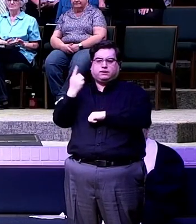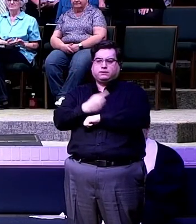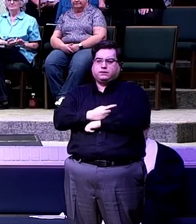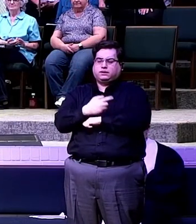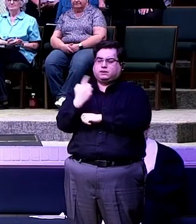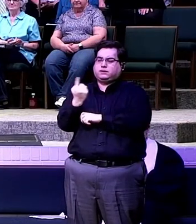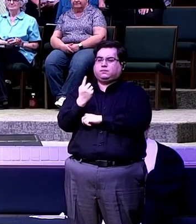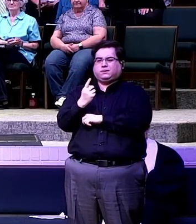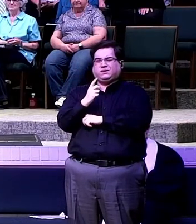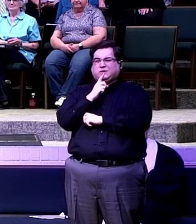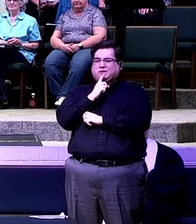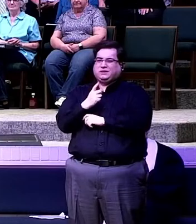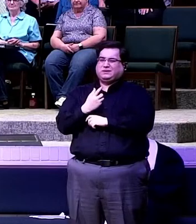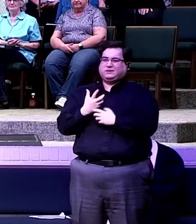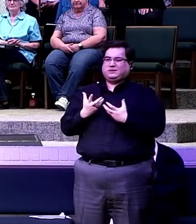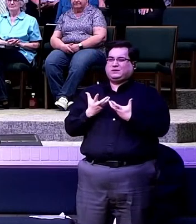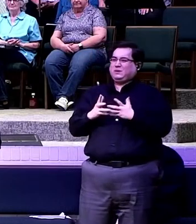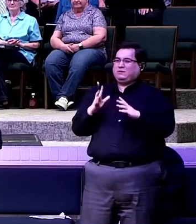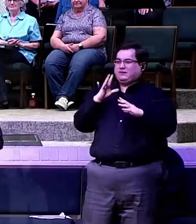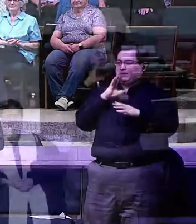don't really want to smile at.